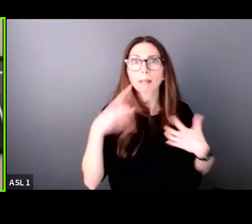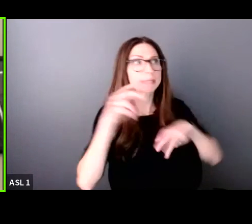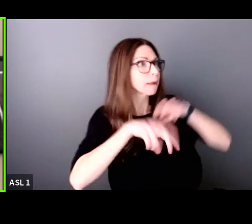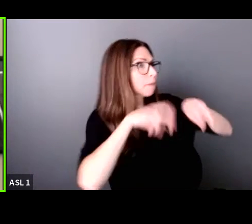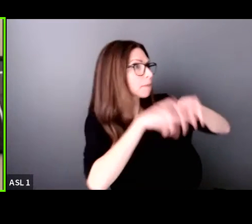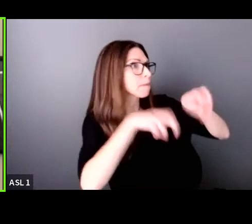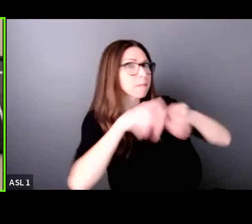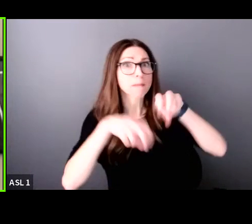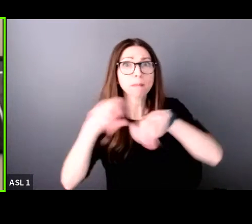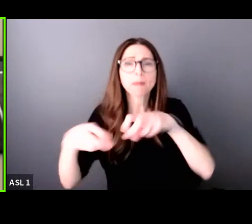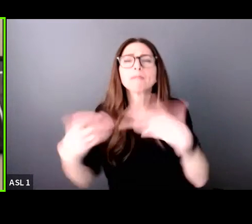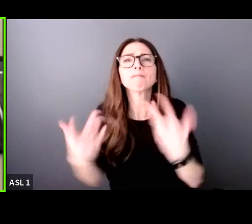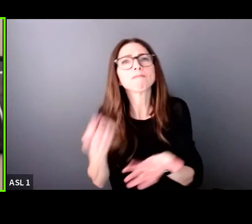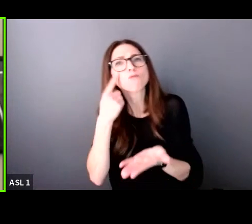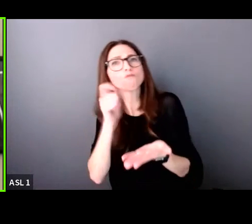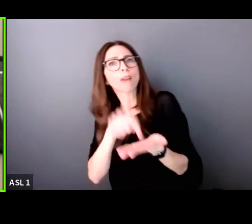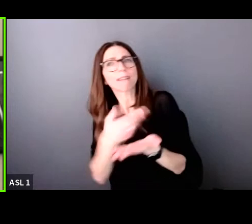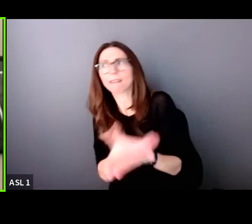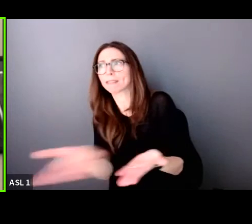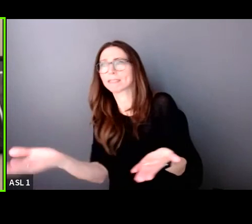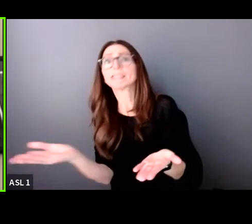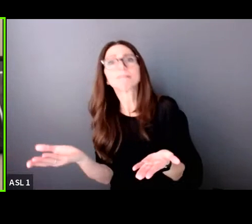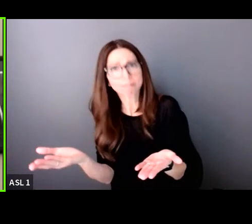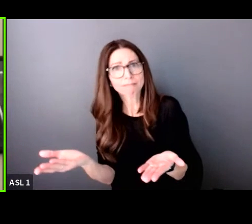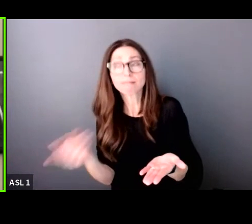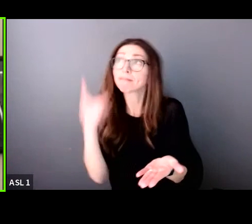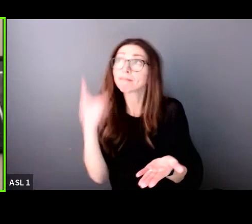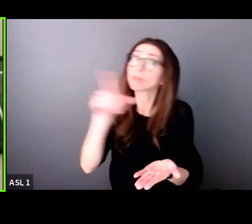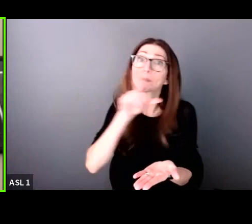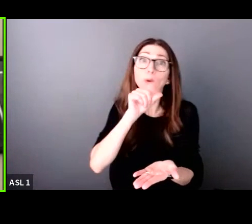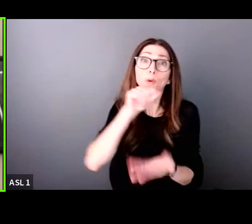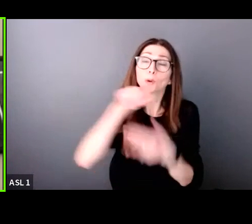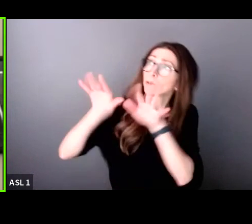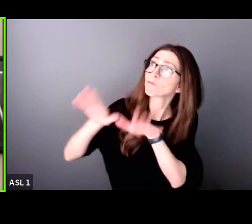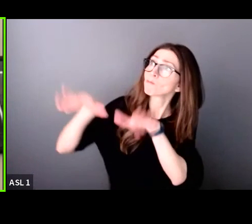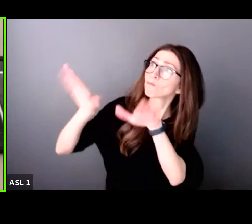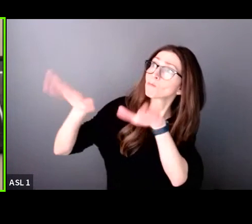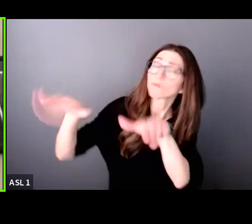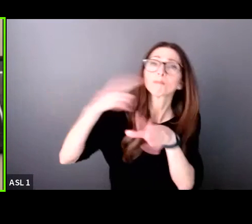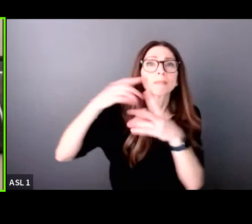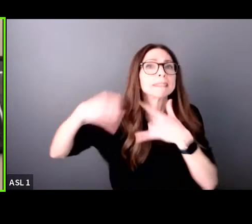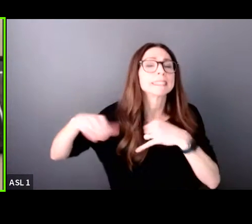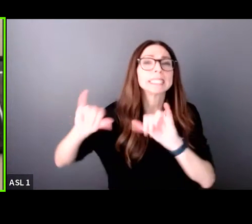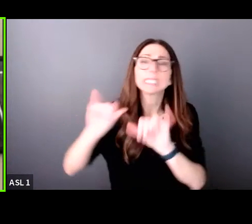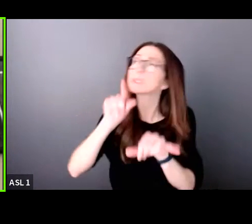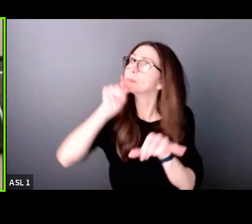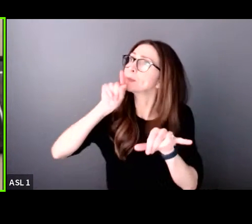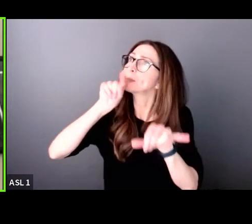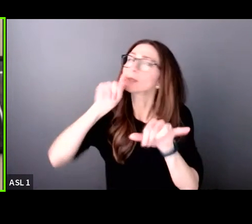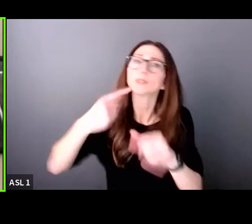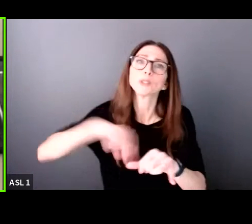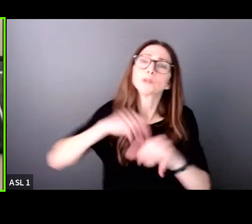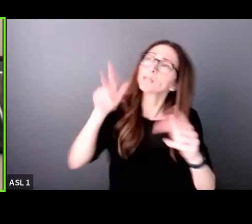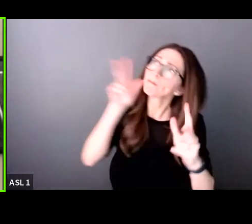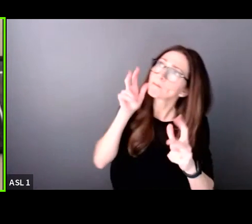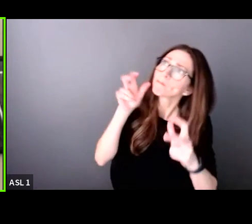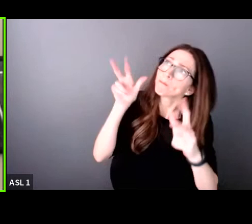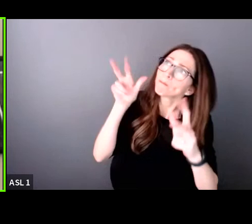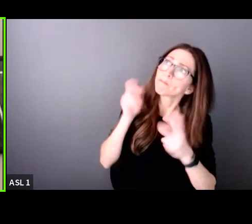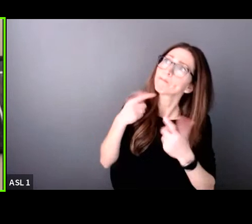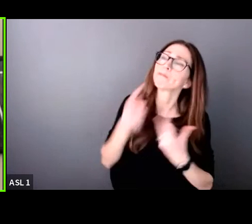And we send our greetings to all of the birds that still carry their beautiful songs, those that can lift up our minds when they're low to the ground.